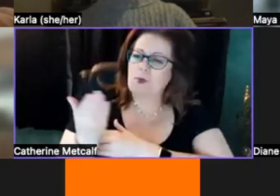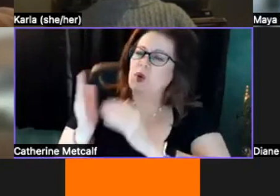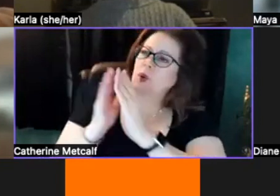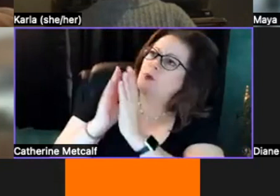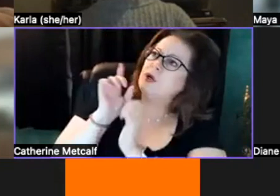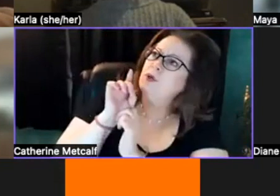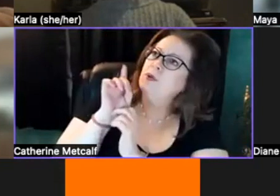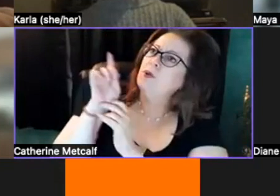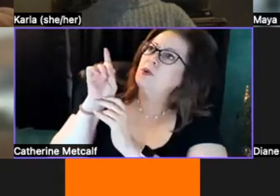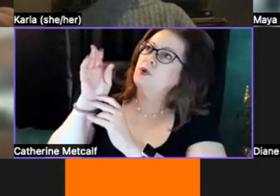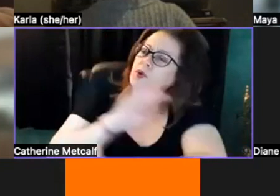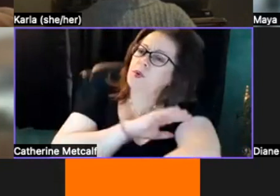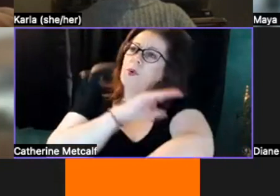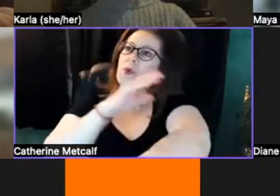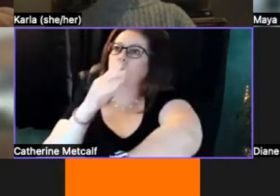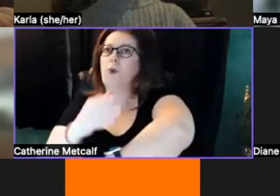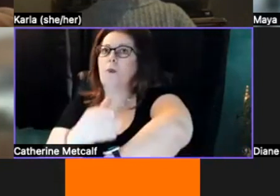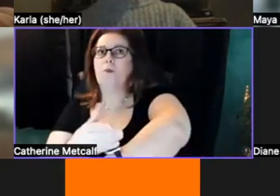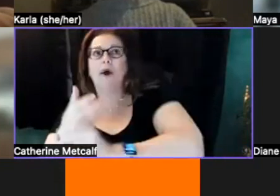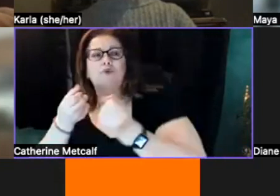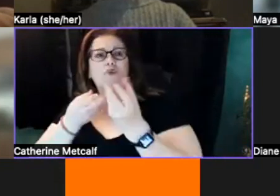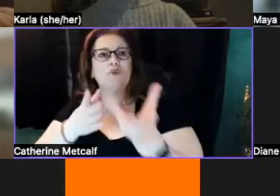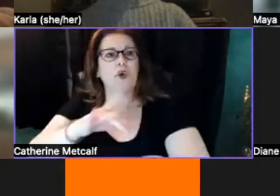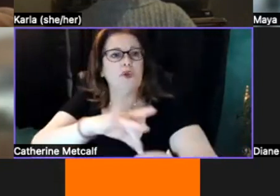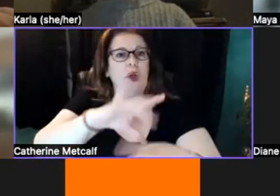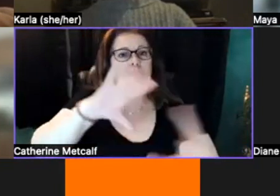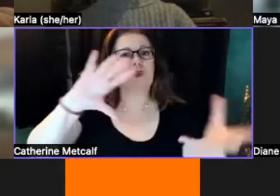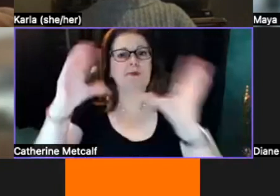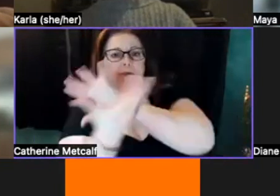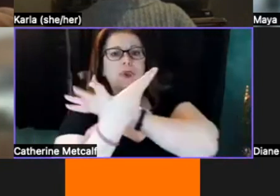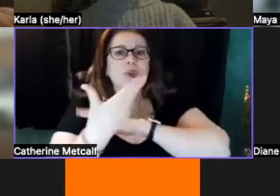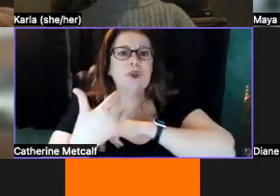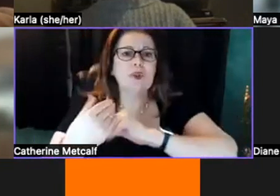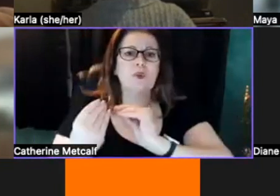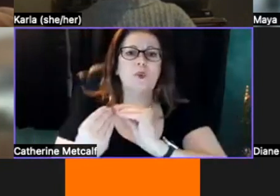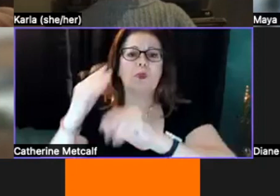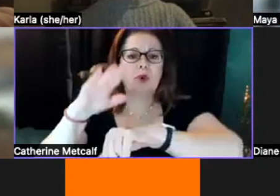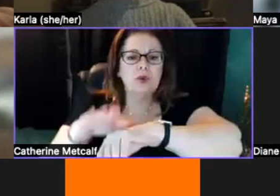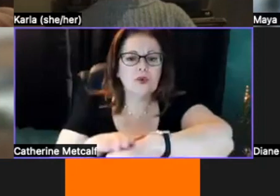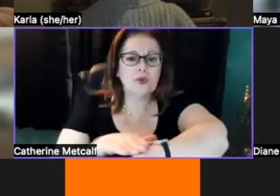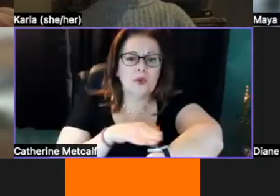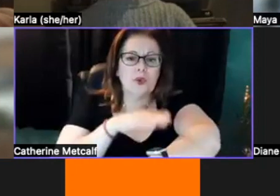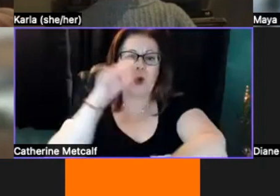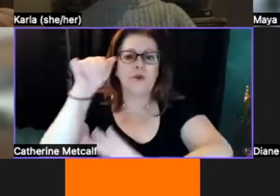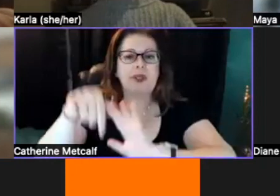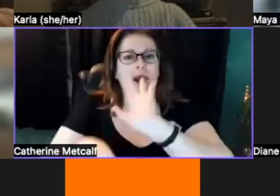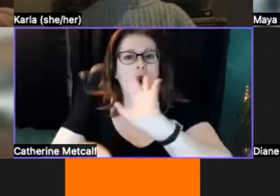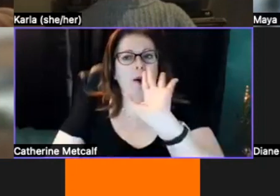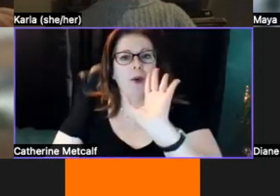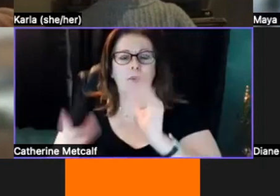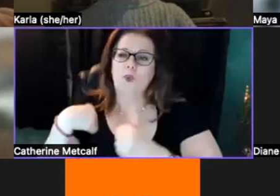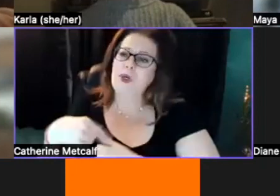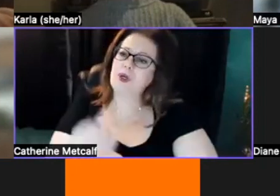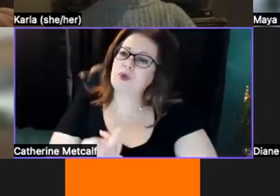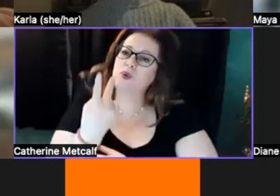earth. May we pass the slow hours together. It's the end of our time, and we're two birds on a